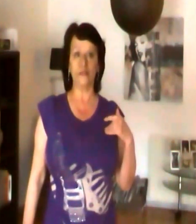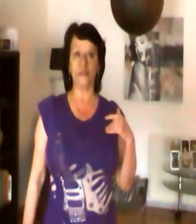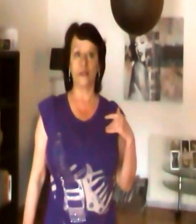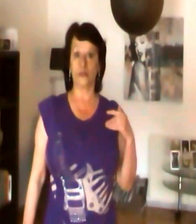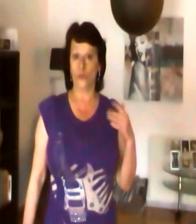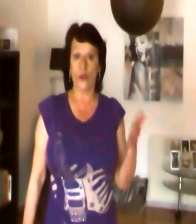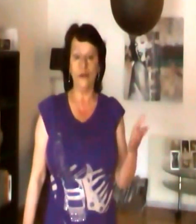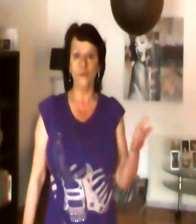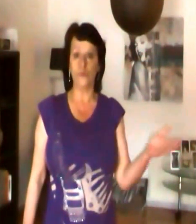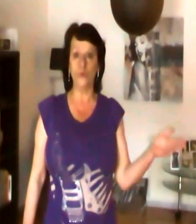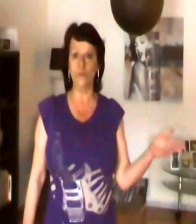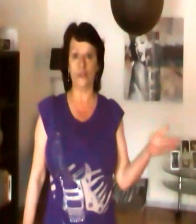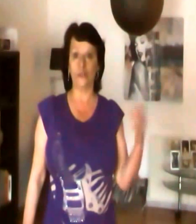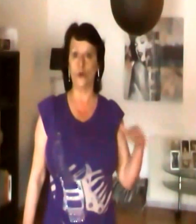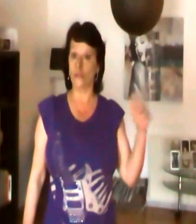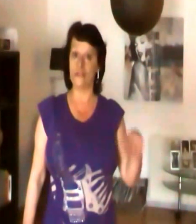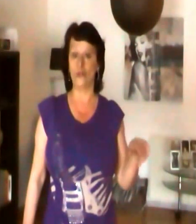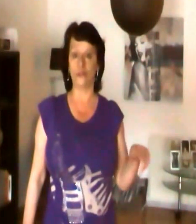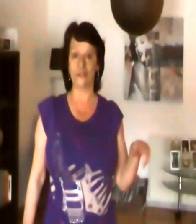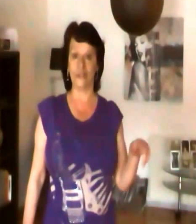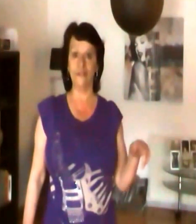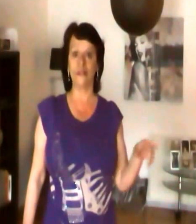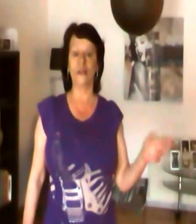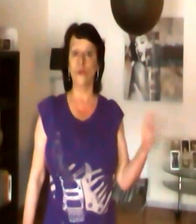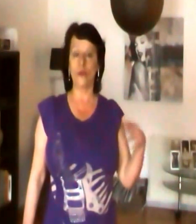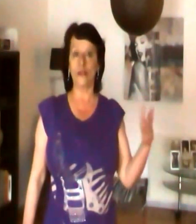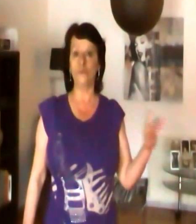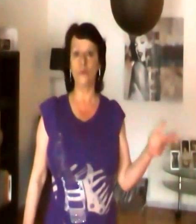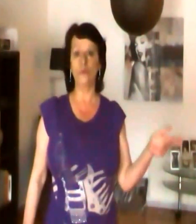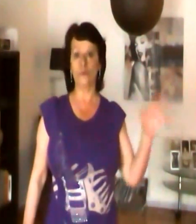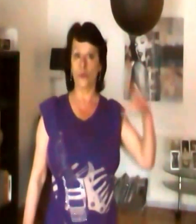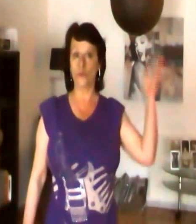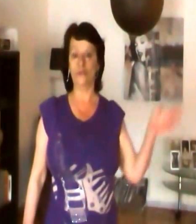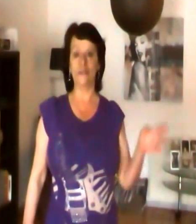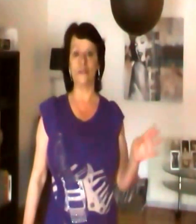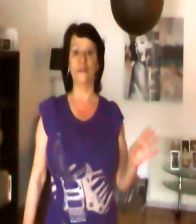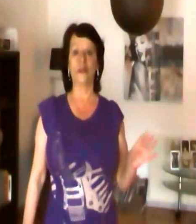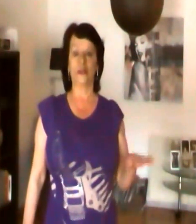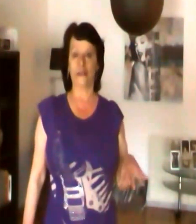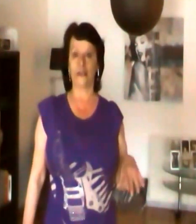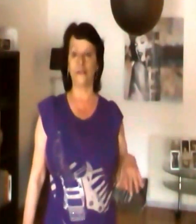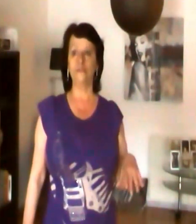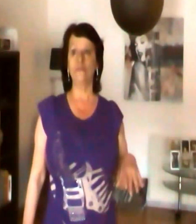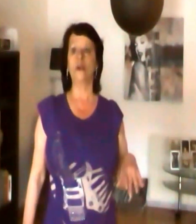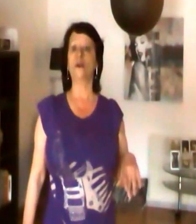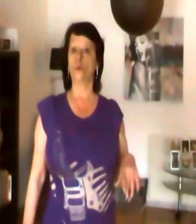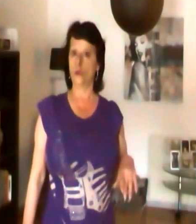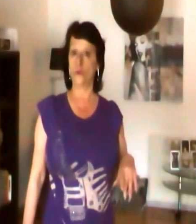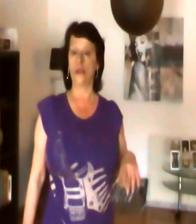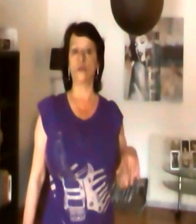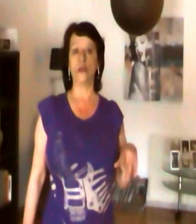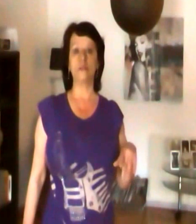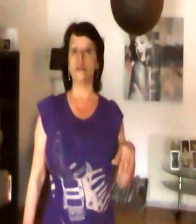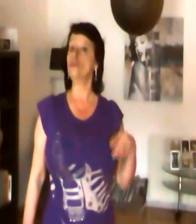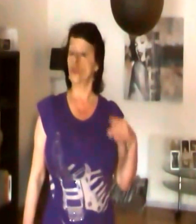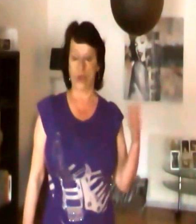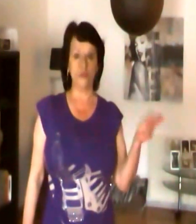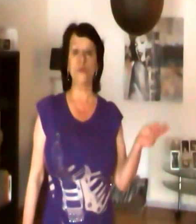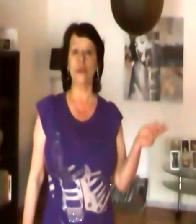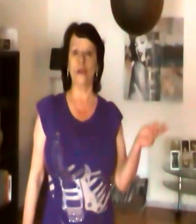that you can't prove that God does not exist, you can't prove a universal negative, William Lane Craig says, yes, you